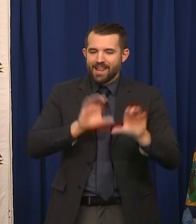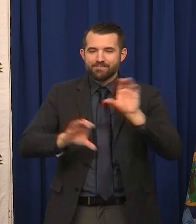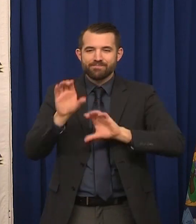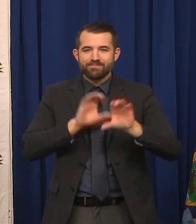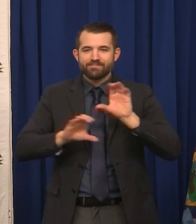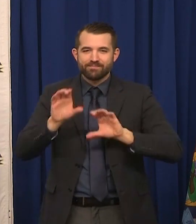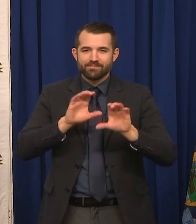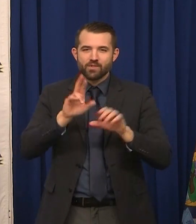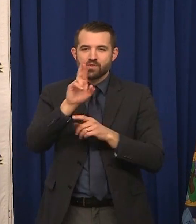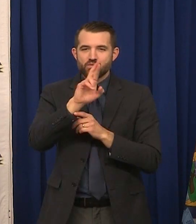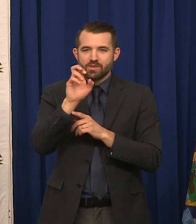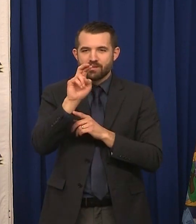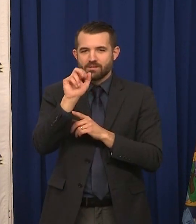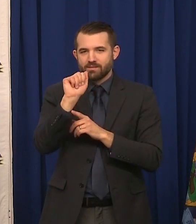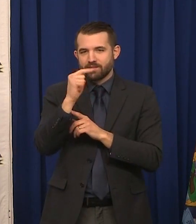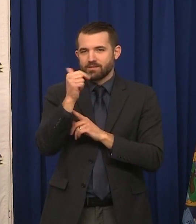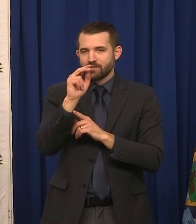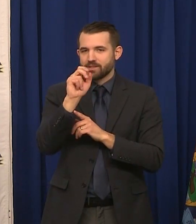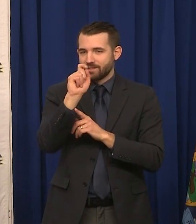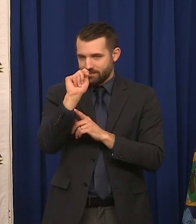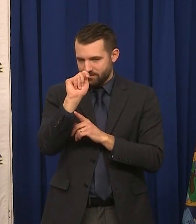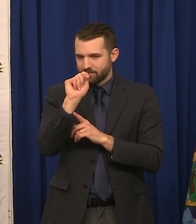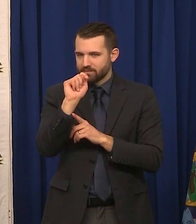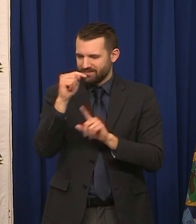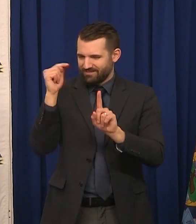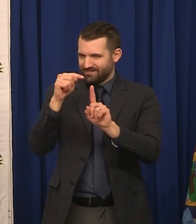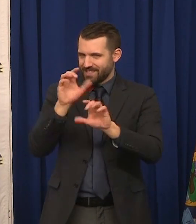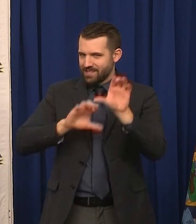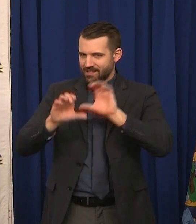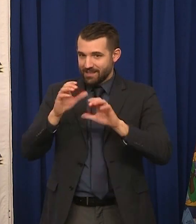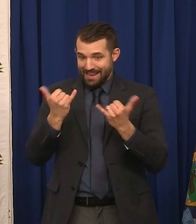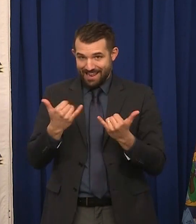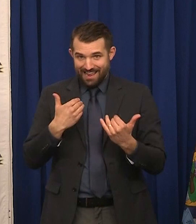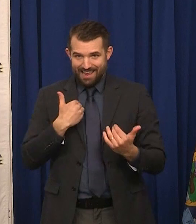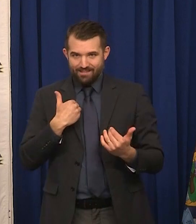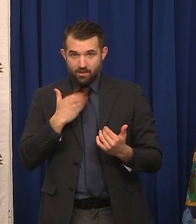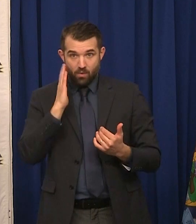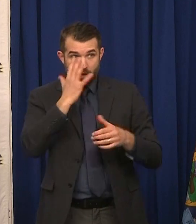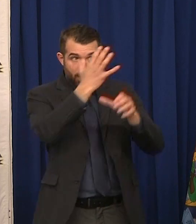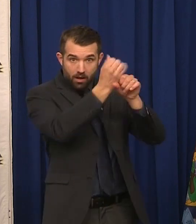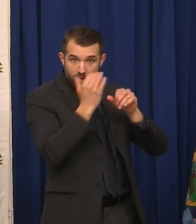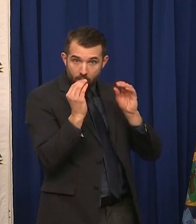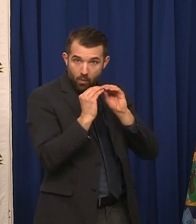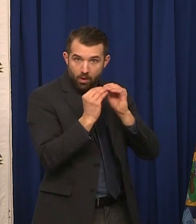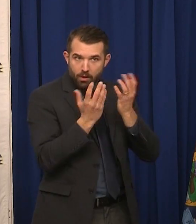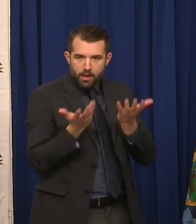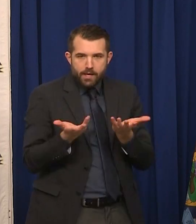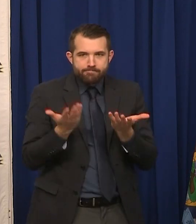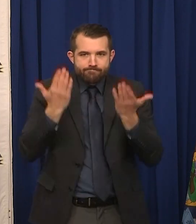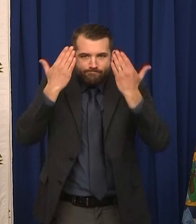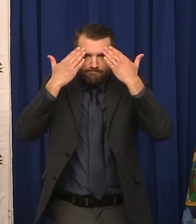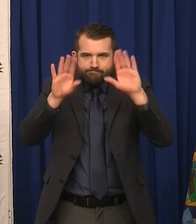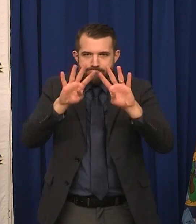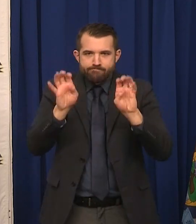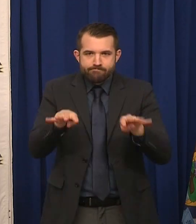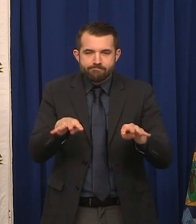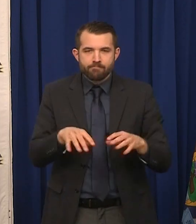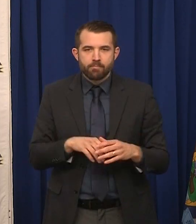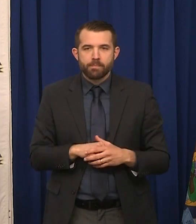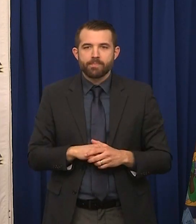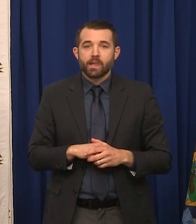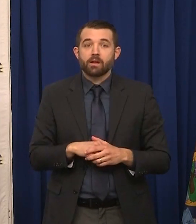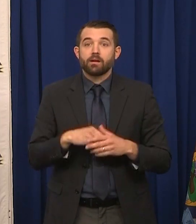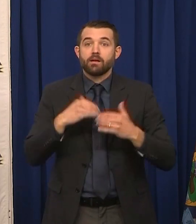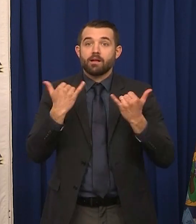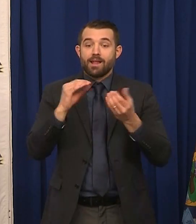reagents. And for that reason, we also know that the number of cases of COVID-19 in